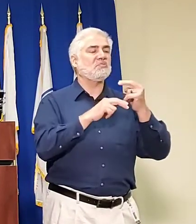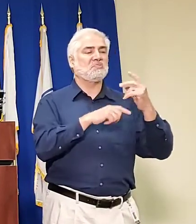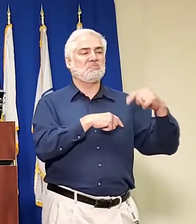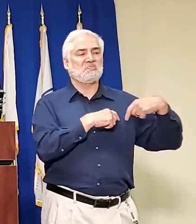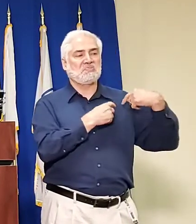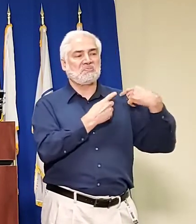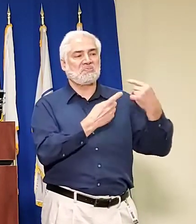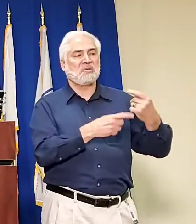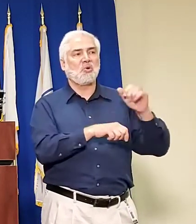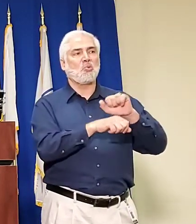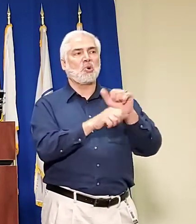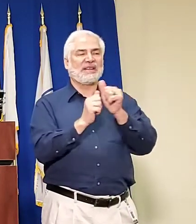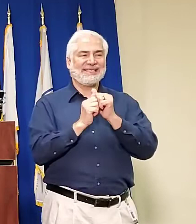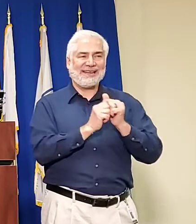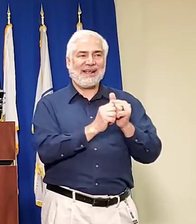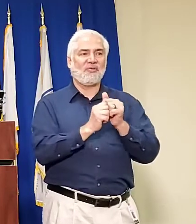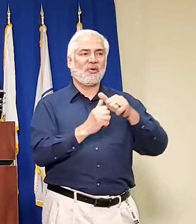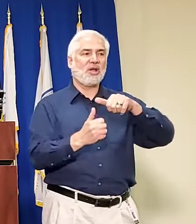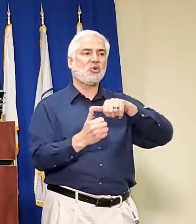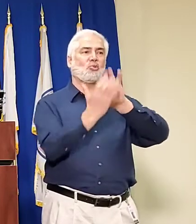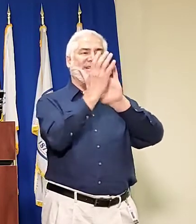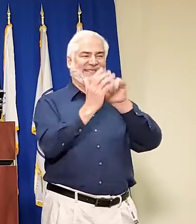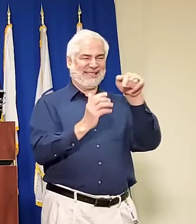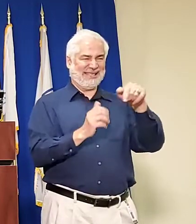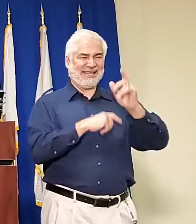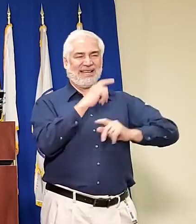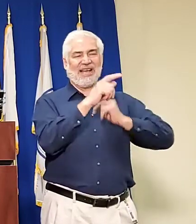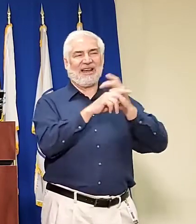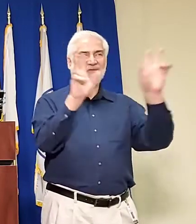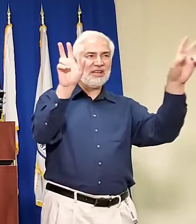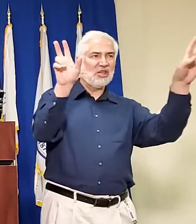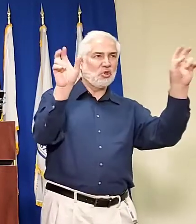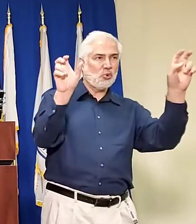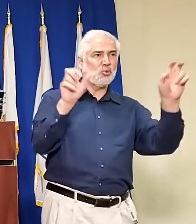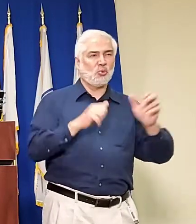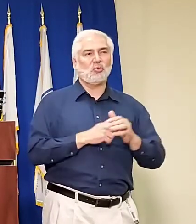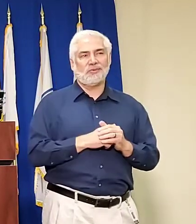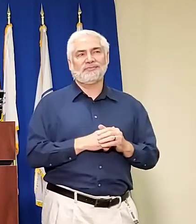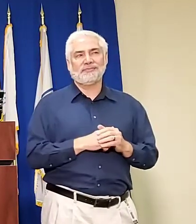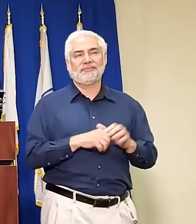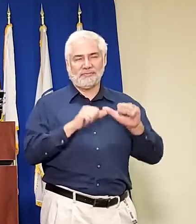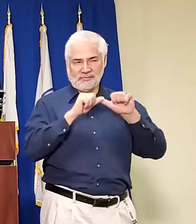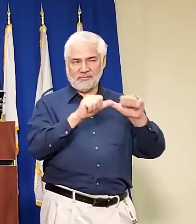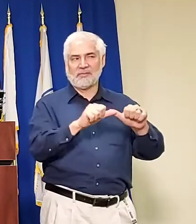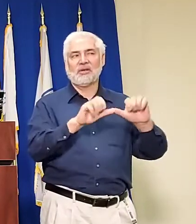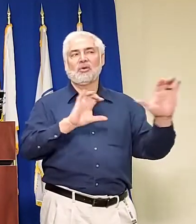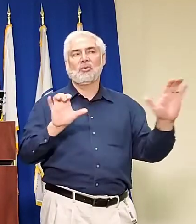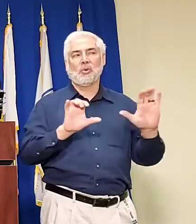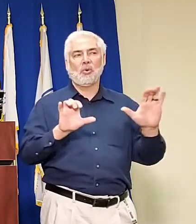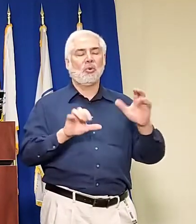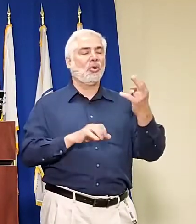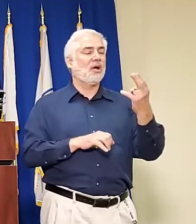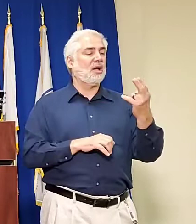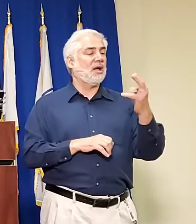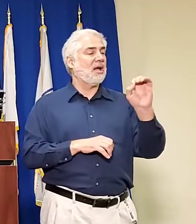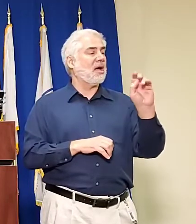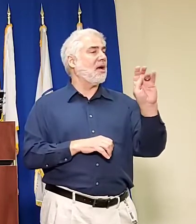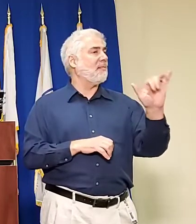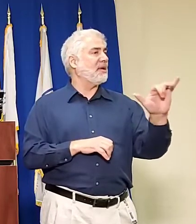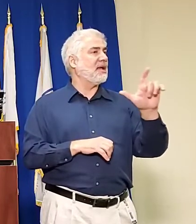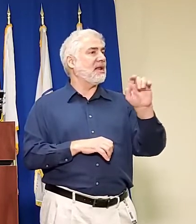historically worked together to address issues like this. And so we will continue to do that. Hobby Lobby is a good